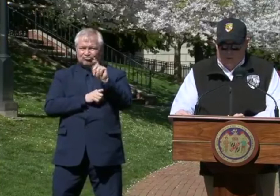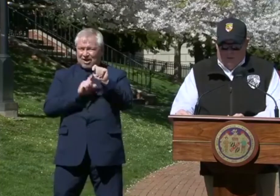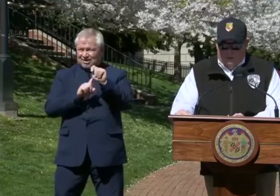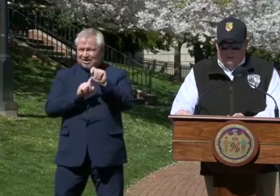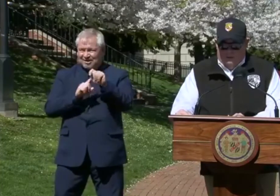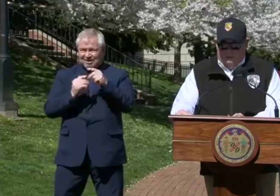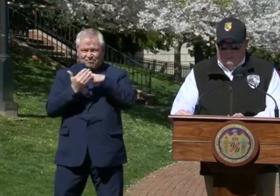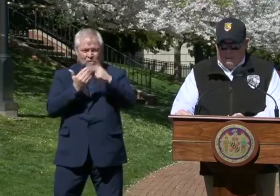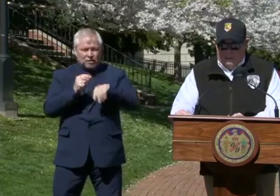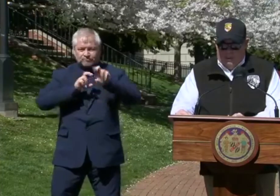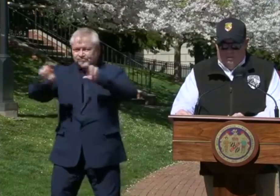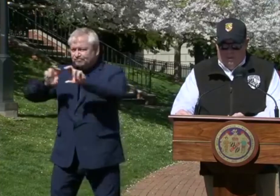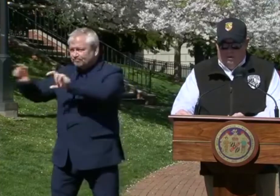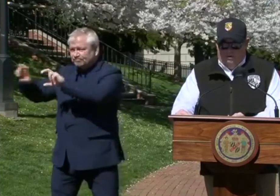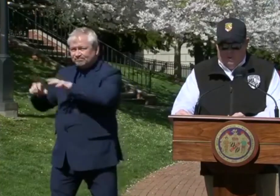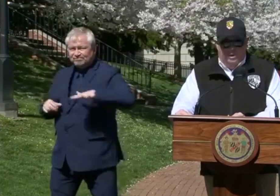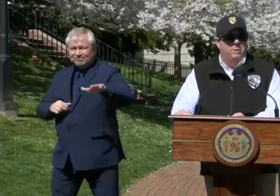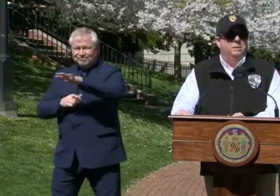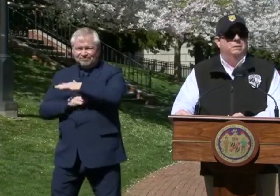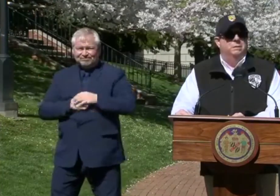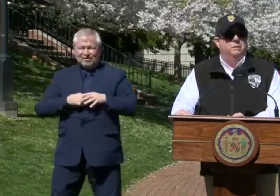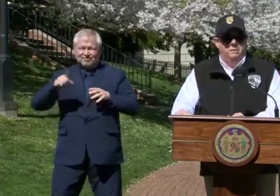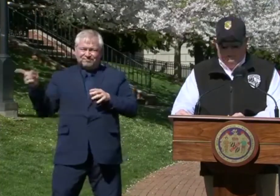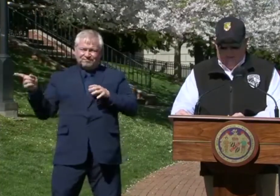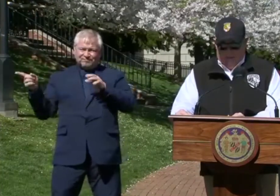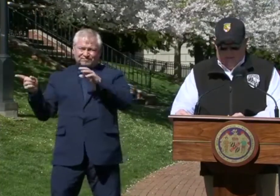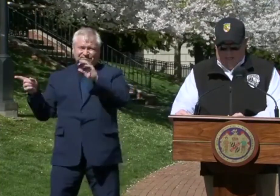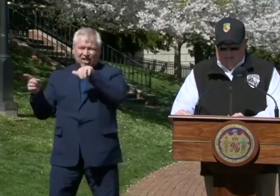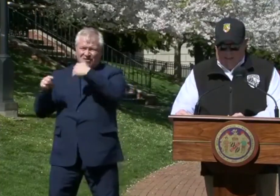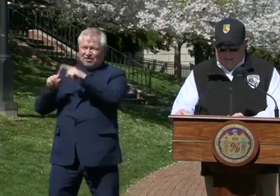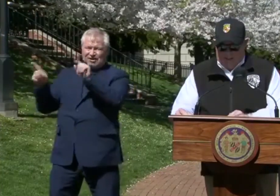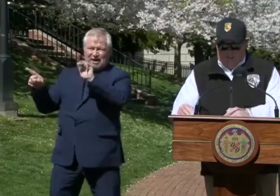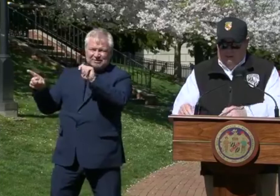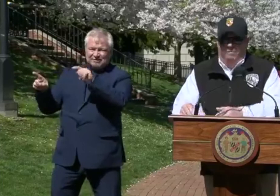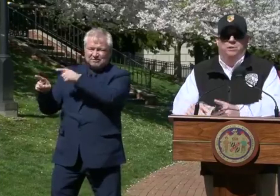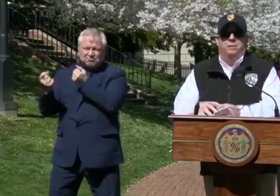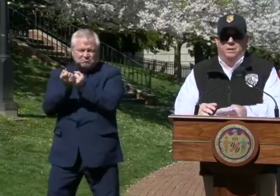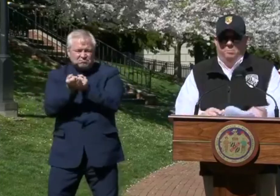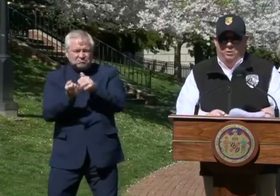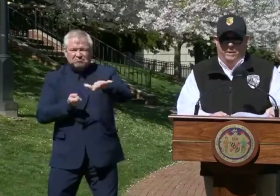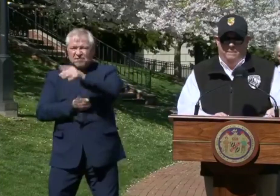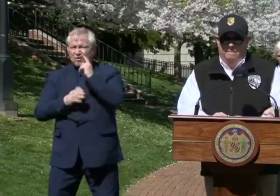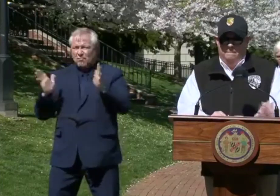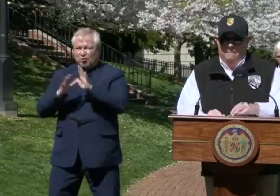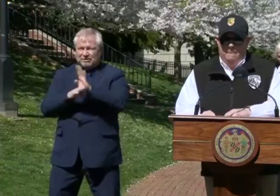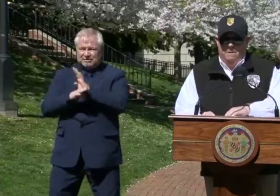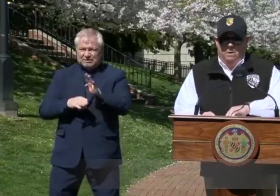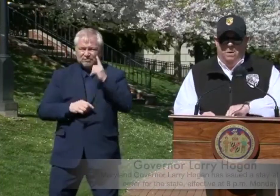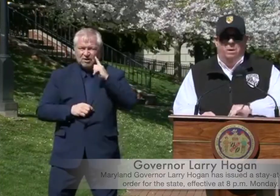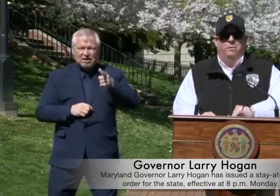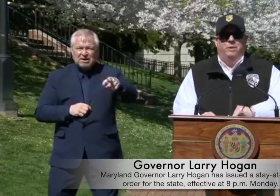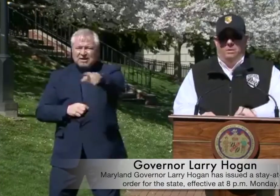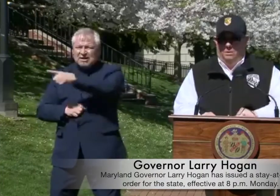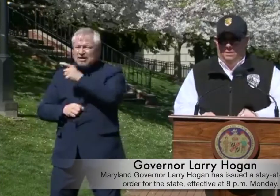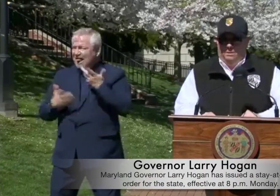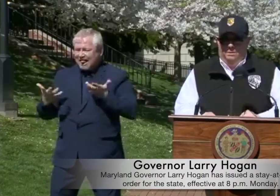also includes much needed support for small businesses and extended benefits for the unemployed. All